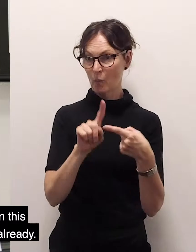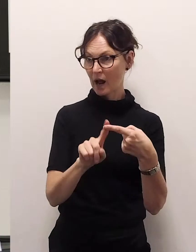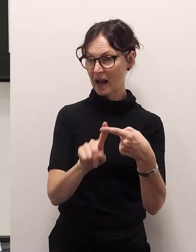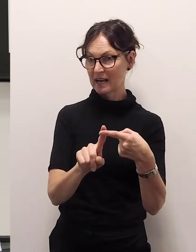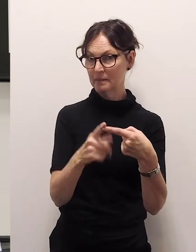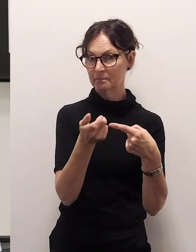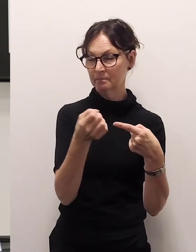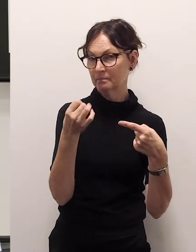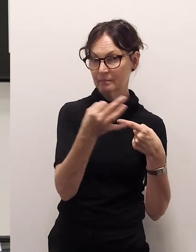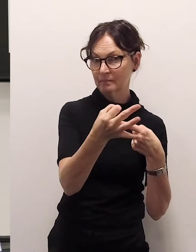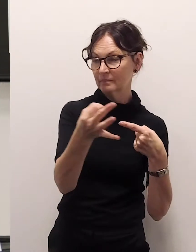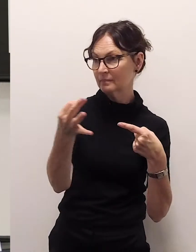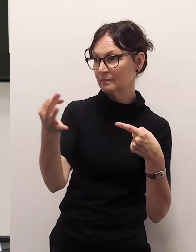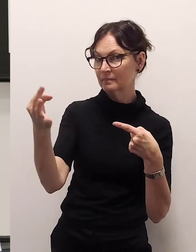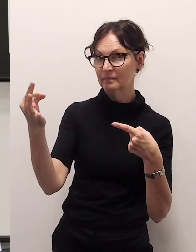already.